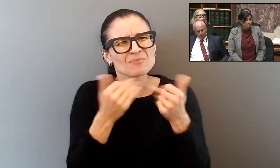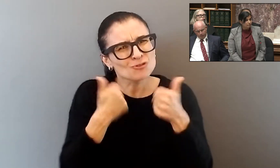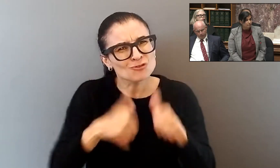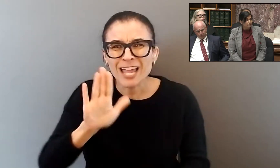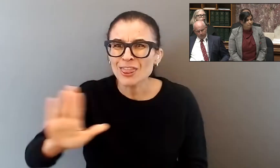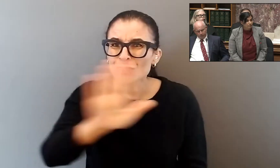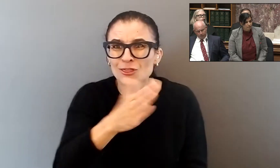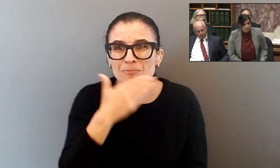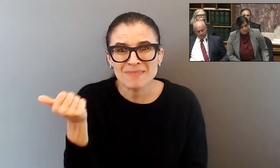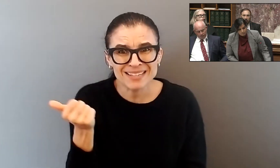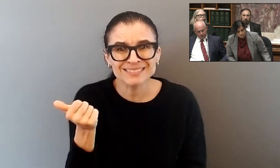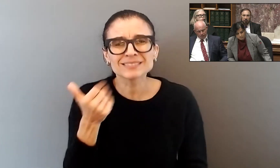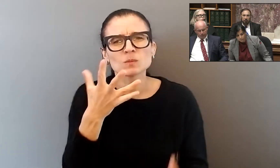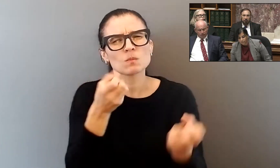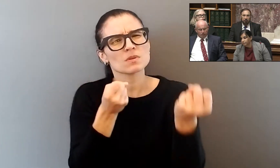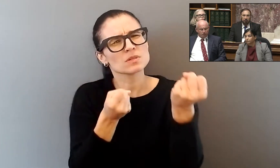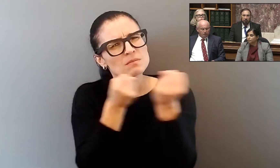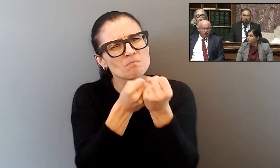sorry.